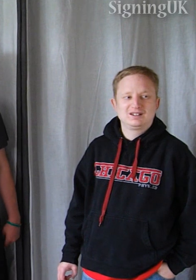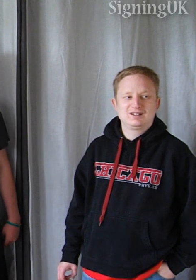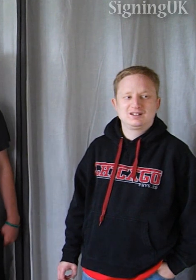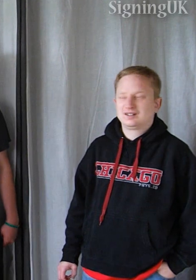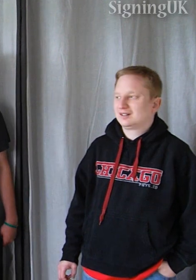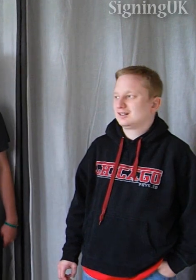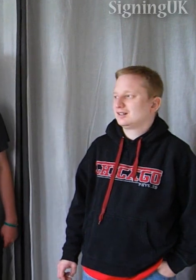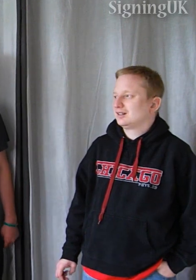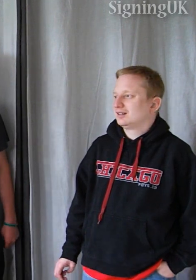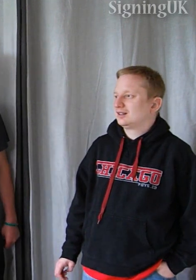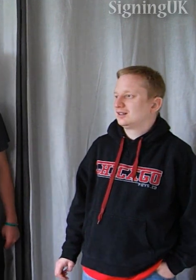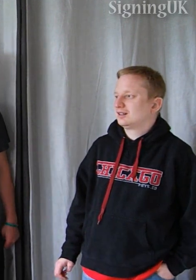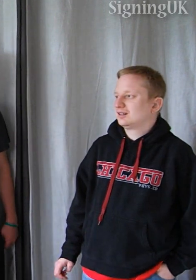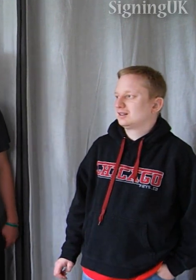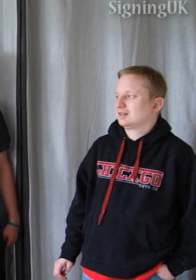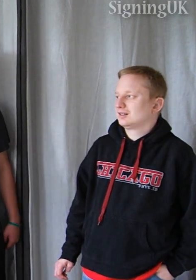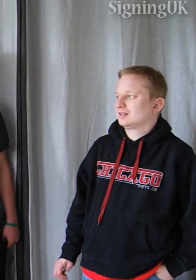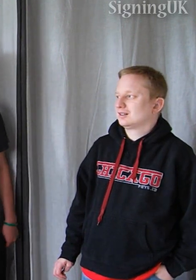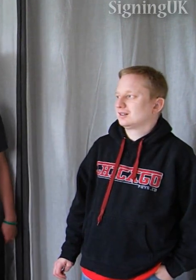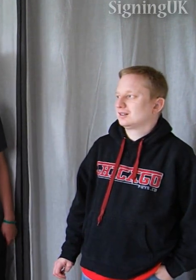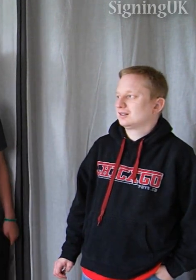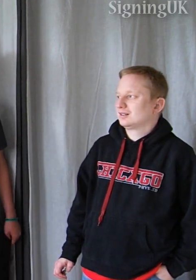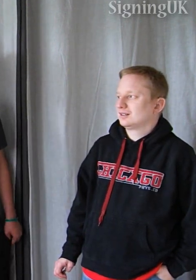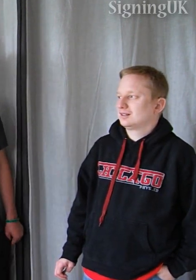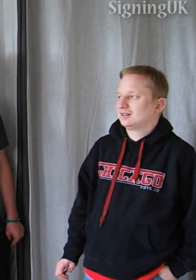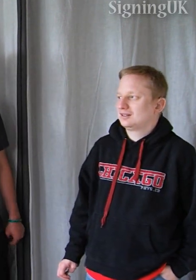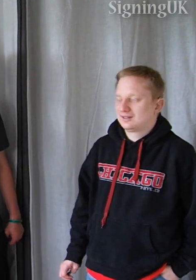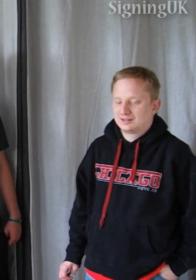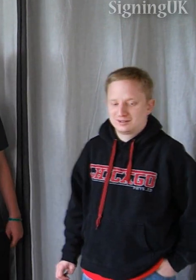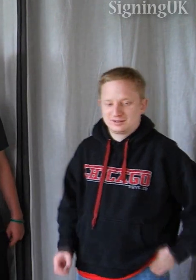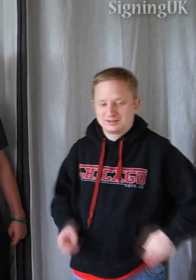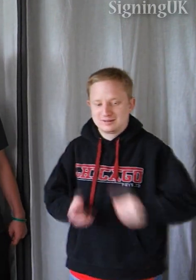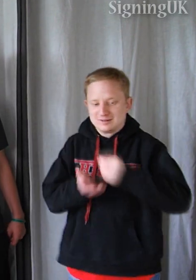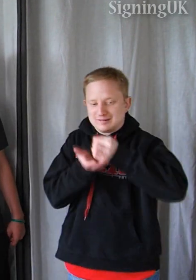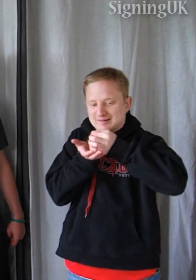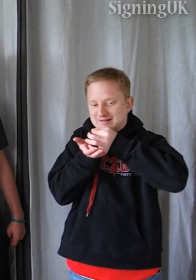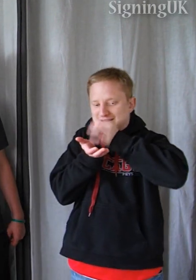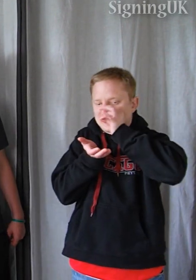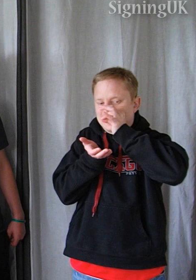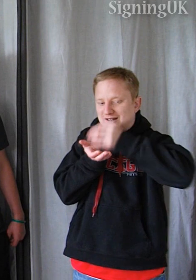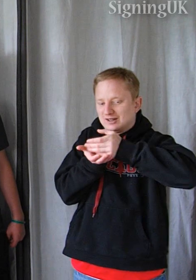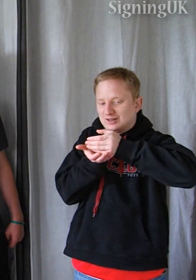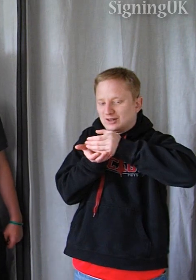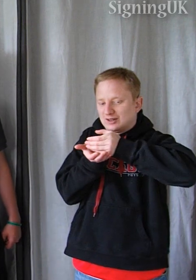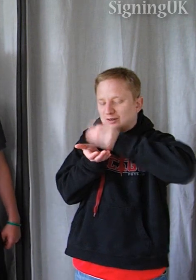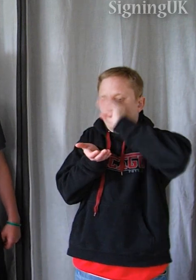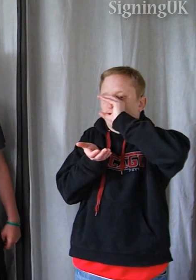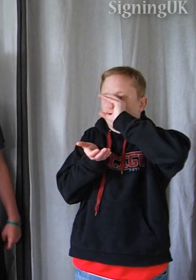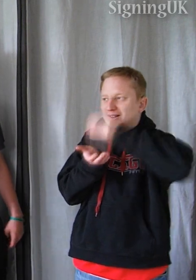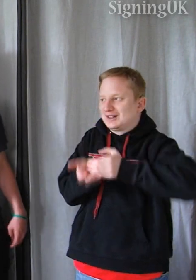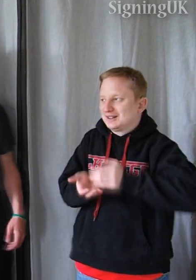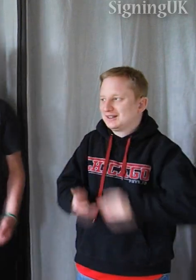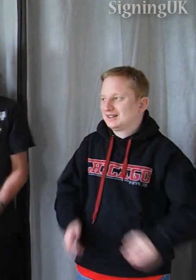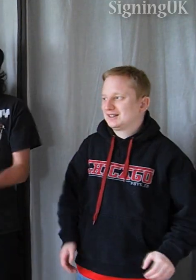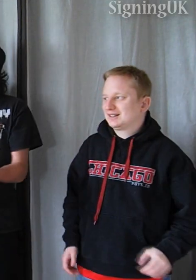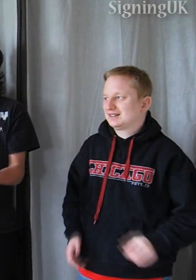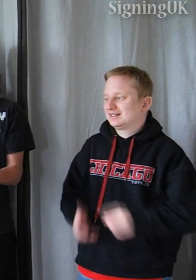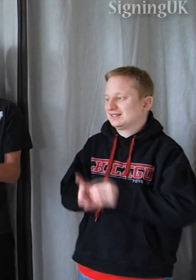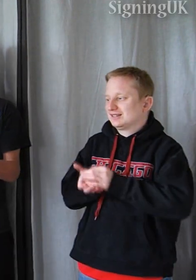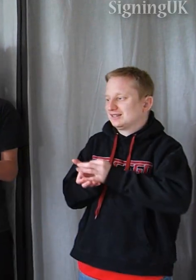A Dean, can you teach me the sign for tea and coffee, please? Tea, coffee. So it's tea,